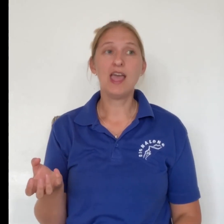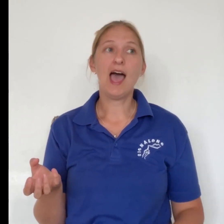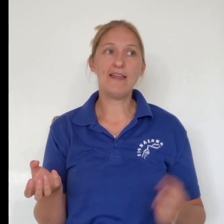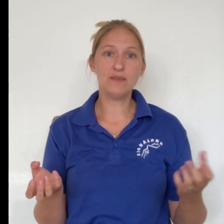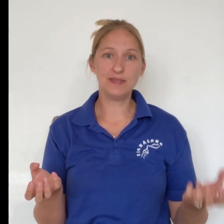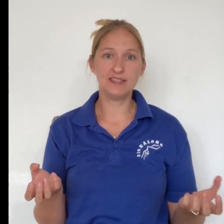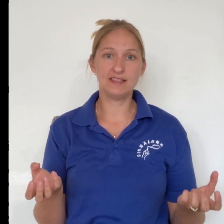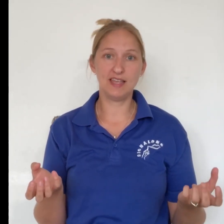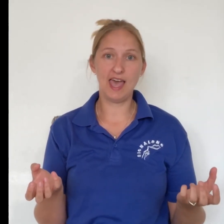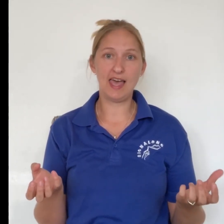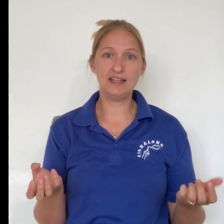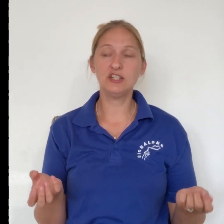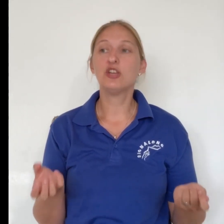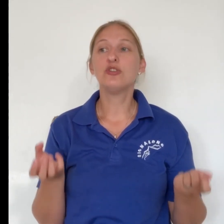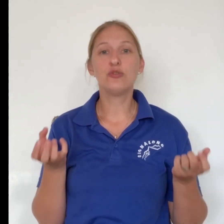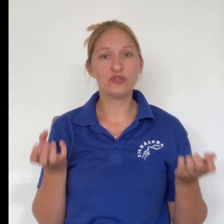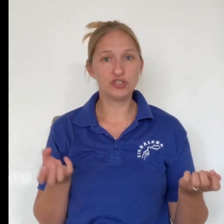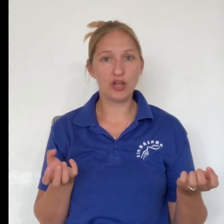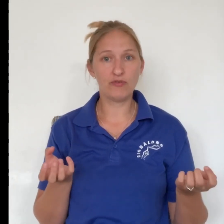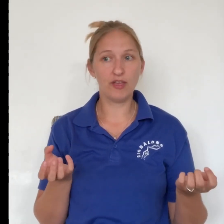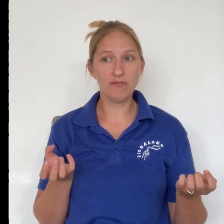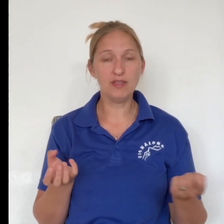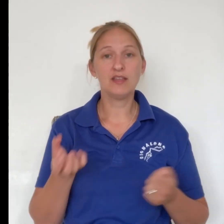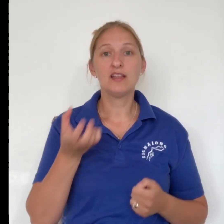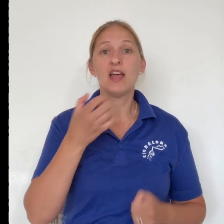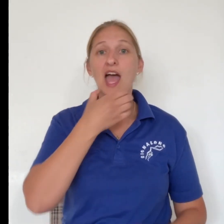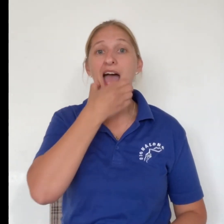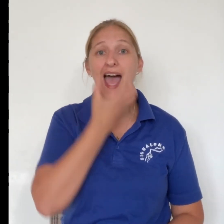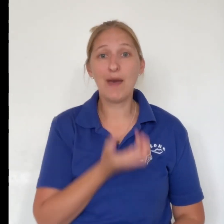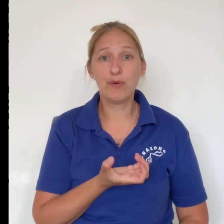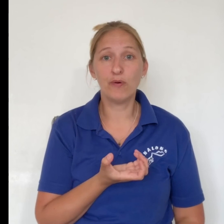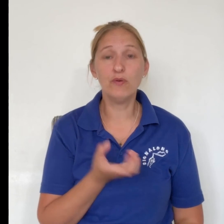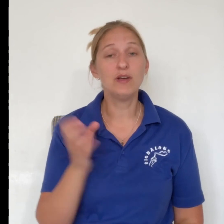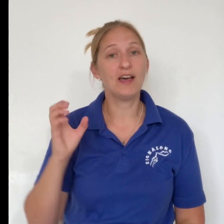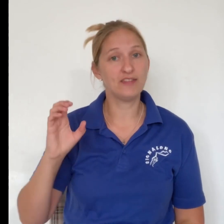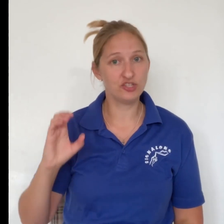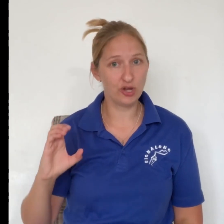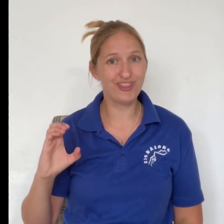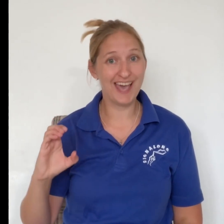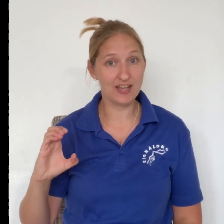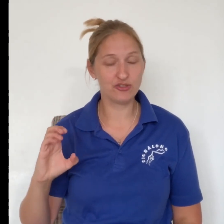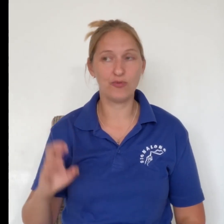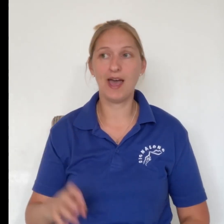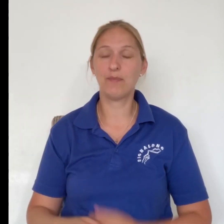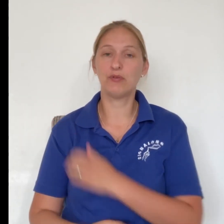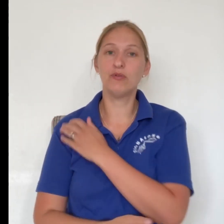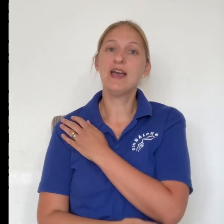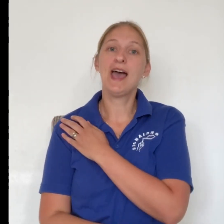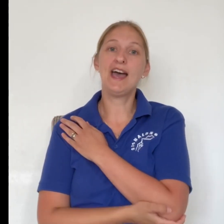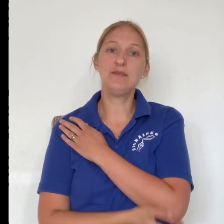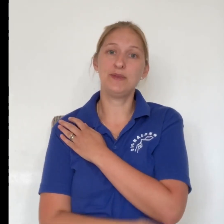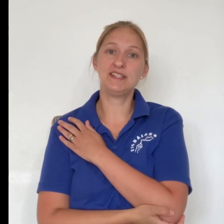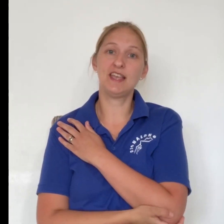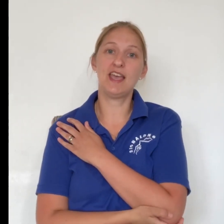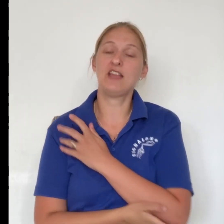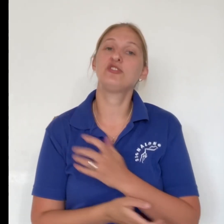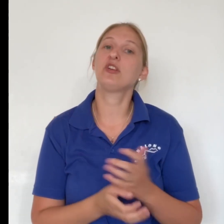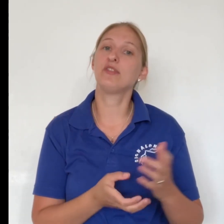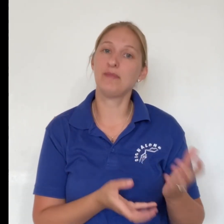and the biscuit to hand, you can show them apple and then show the actual apple, and biscuit and show them the